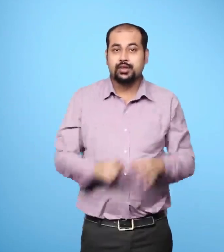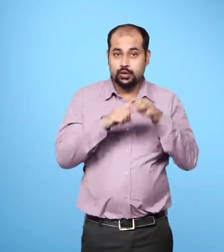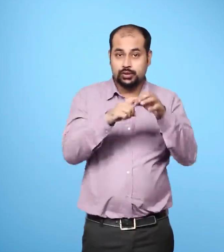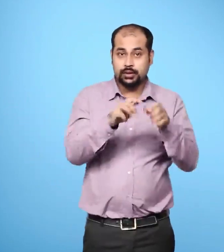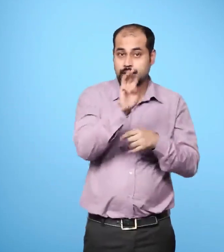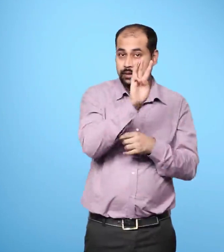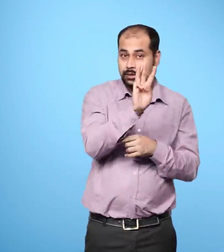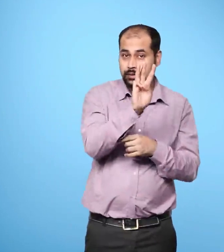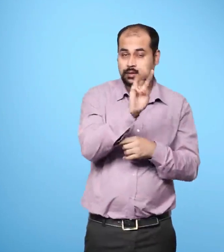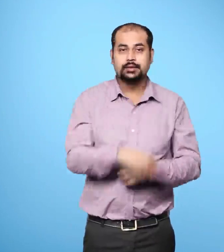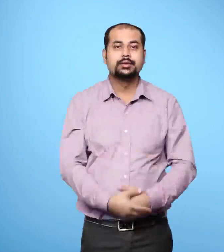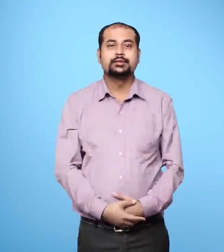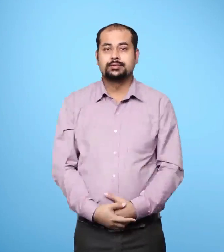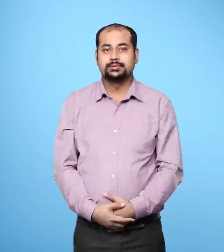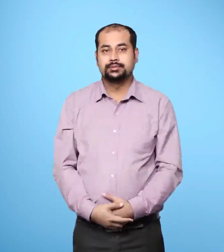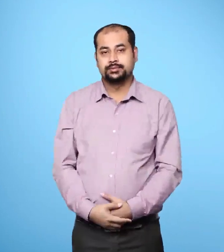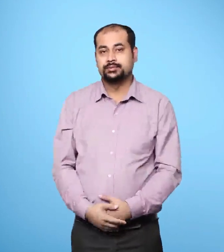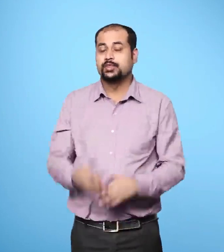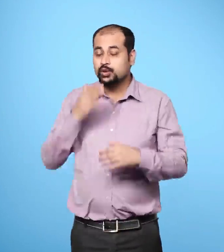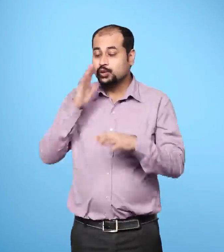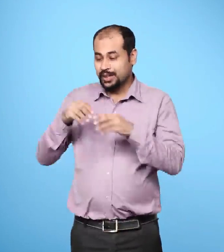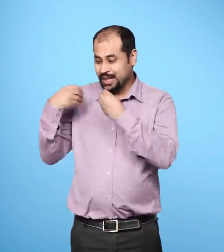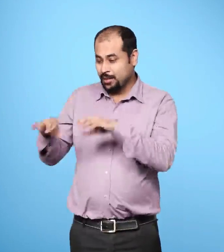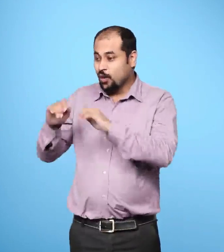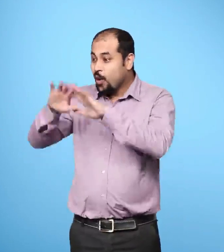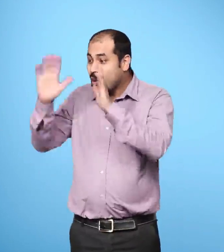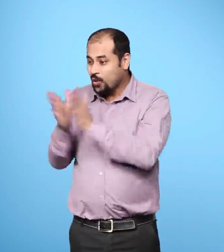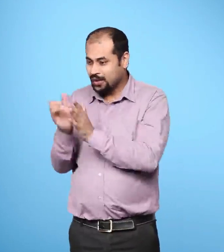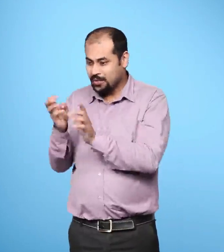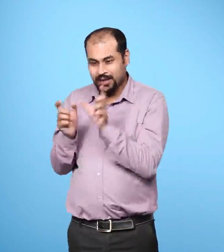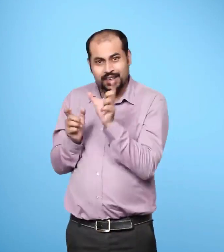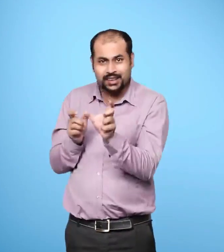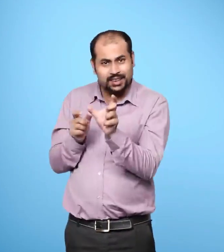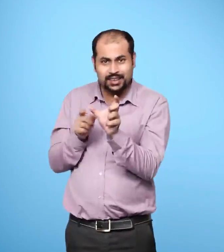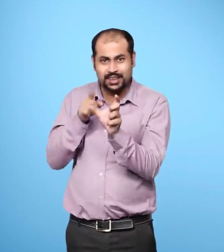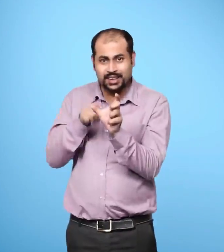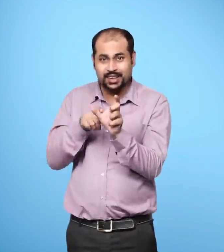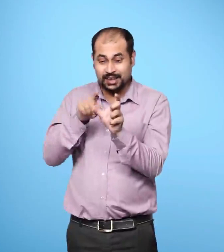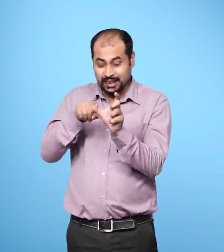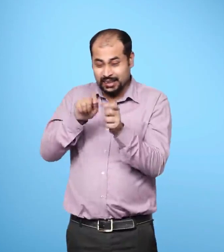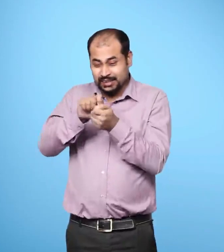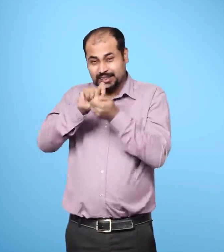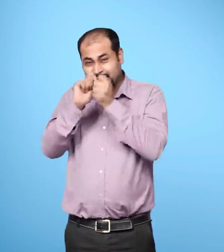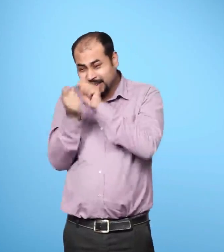Question 3. How many more teams can be made with all these students